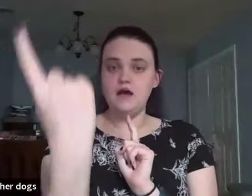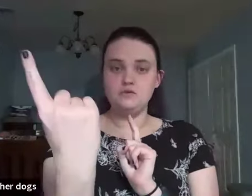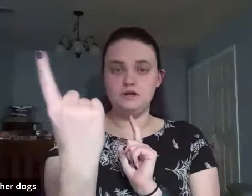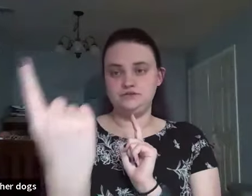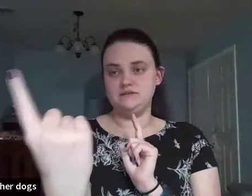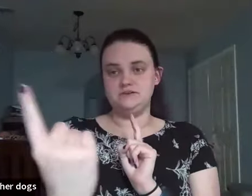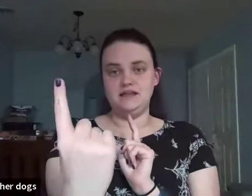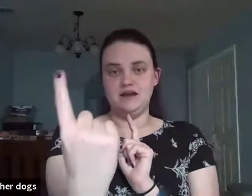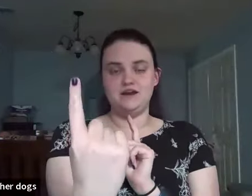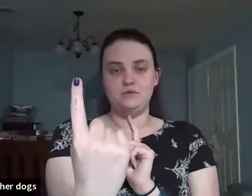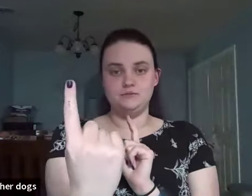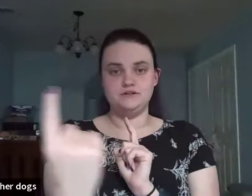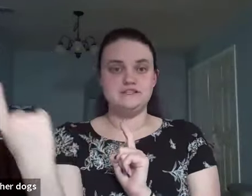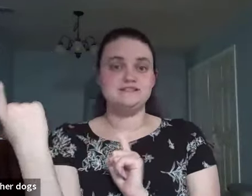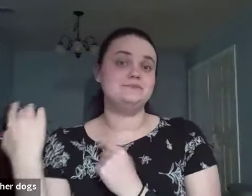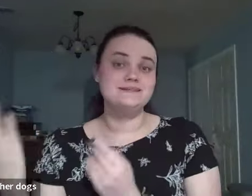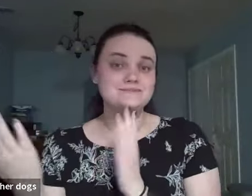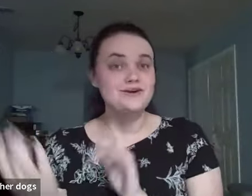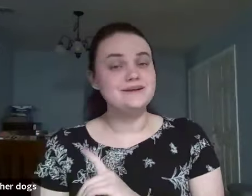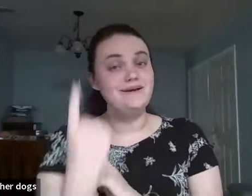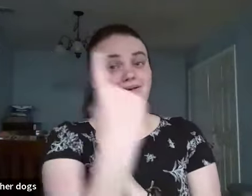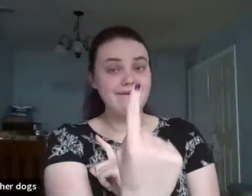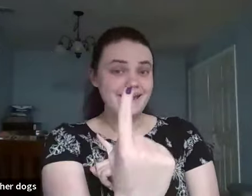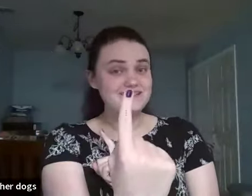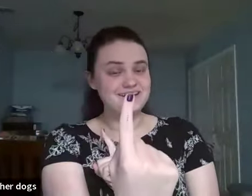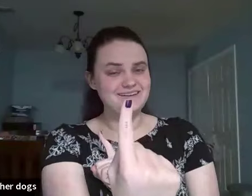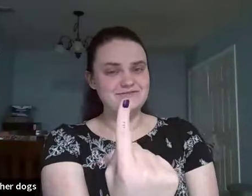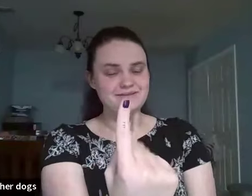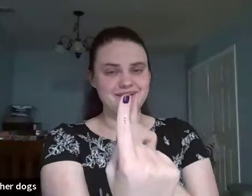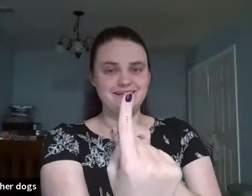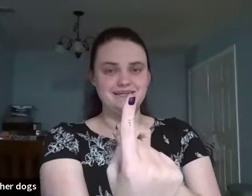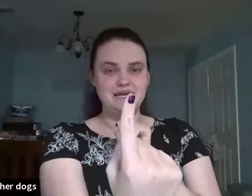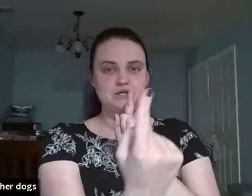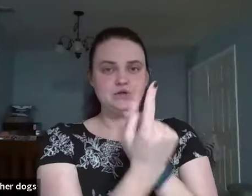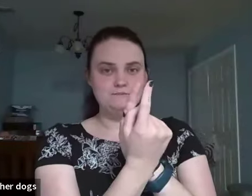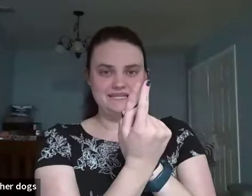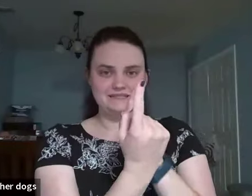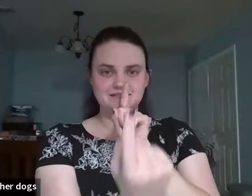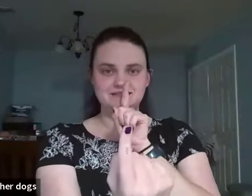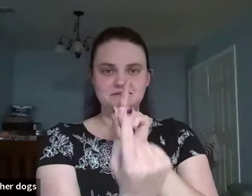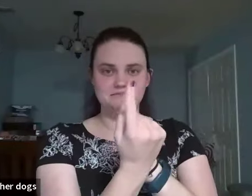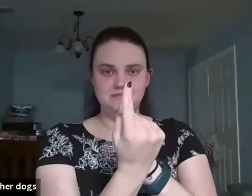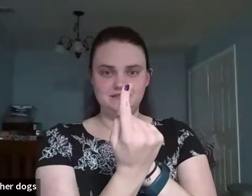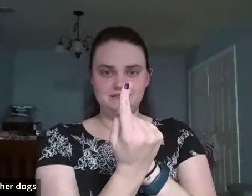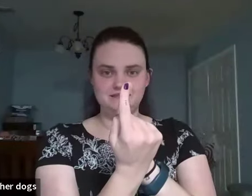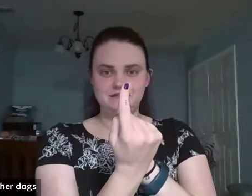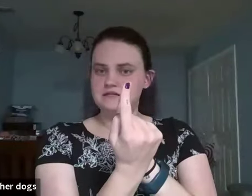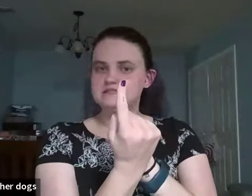the other one, you typically have kind of where your person is. So because I'm talking to y'all, it's right here in front of me. And you go meet, meet.